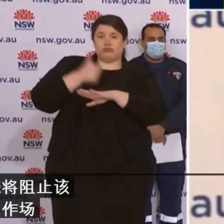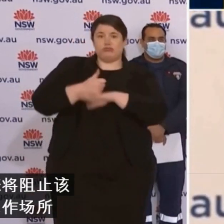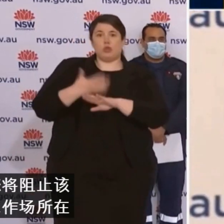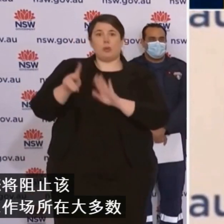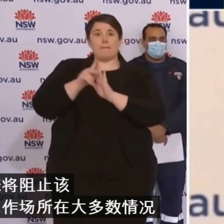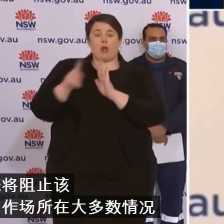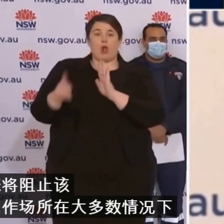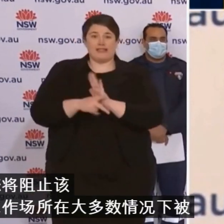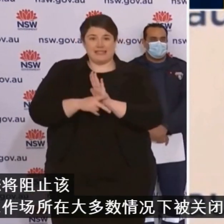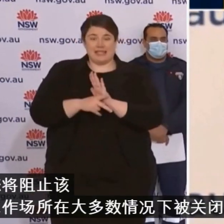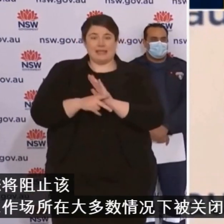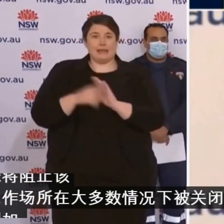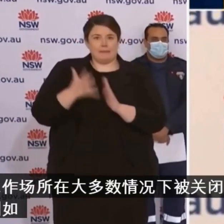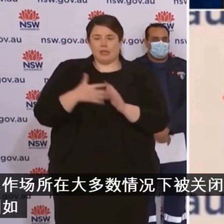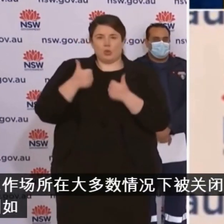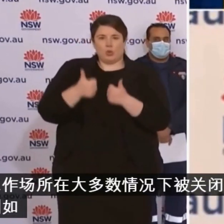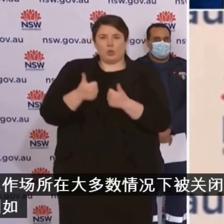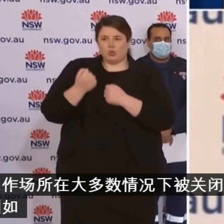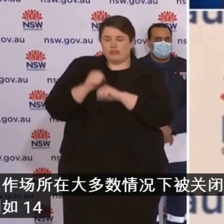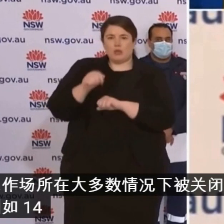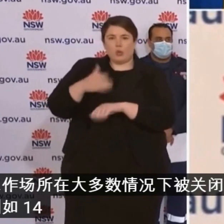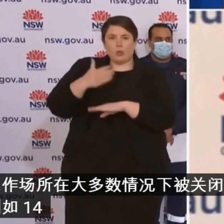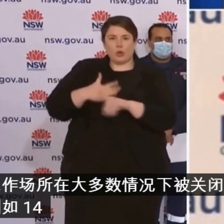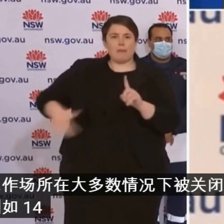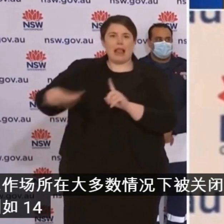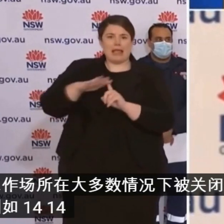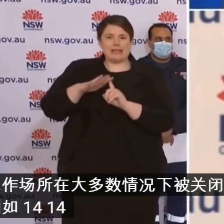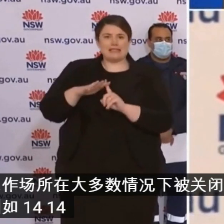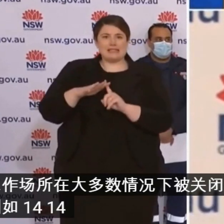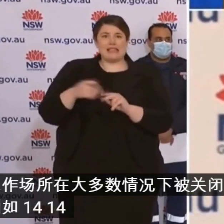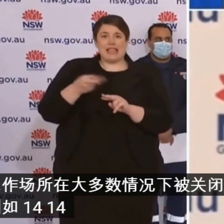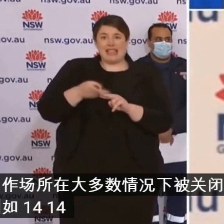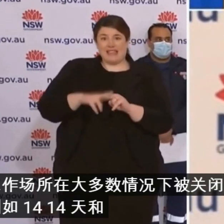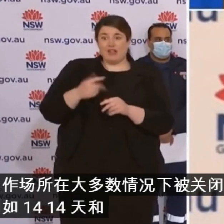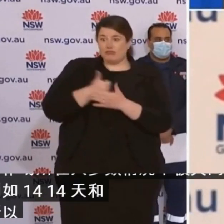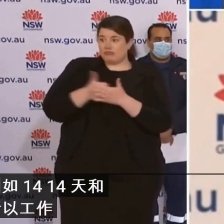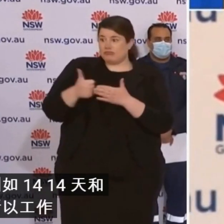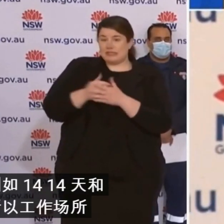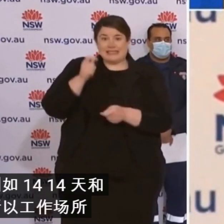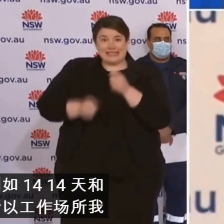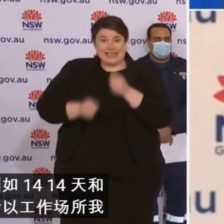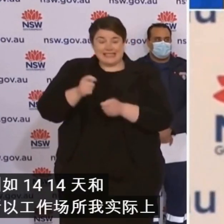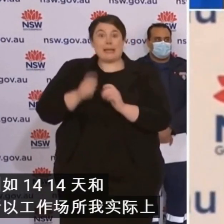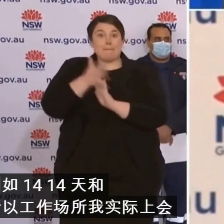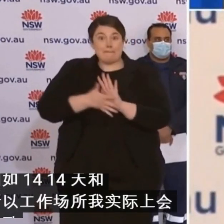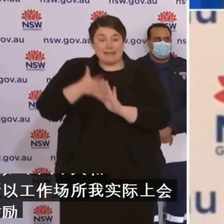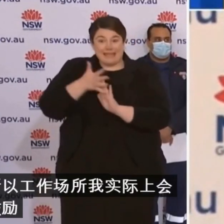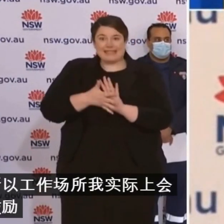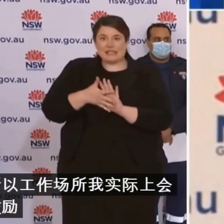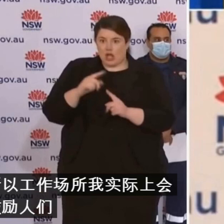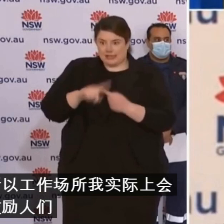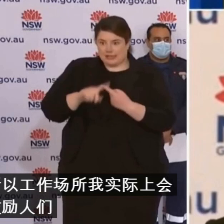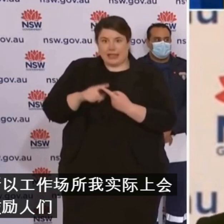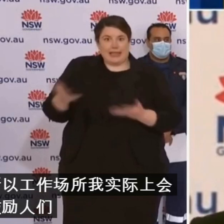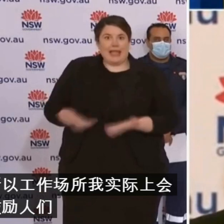that workplace being closed down, in most cases for something like 14 days. And so the workplaces, I would actually